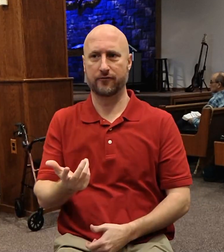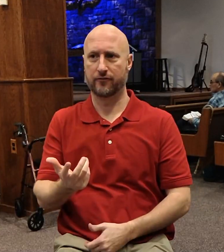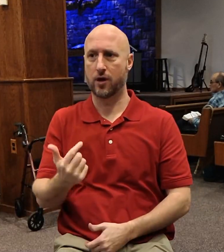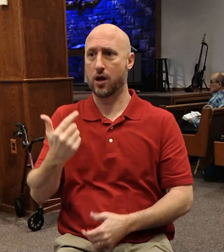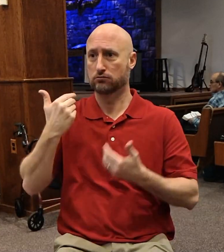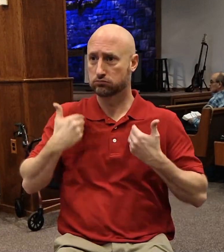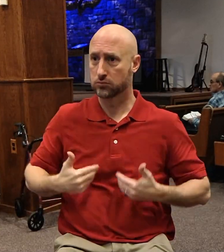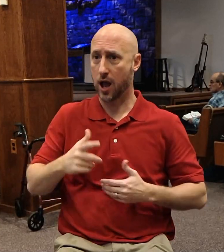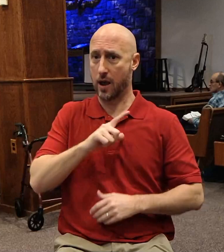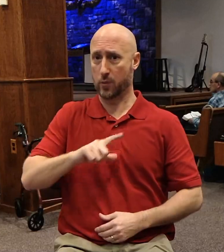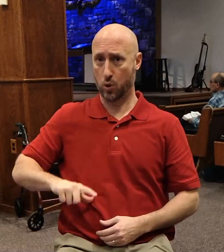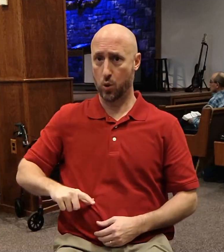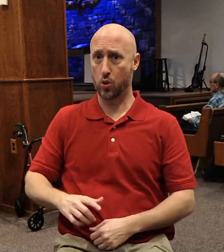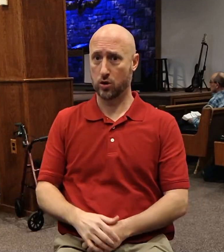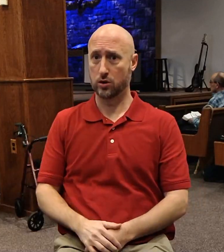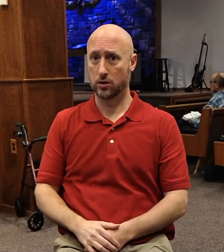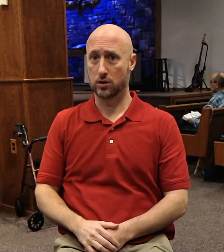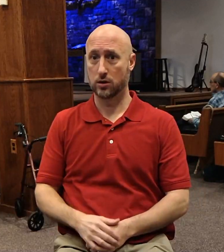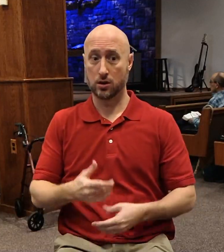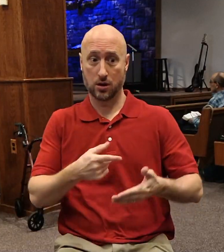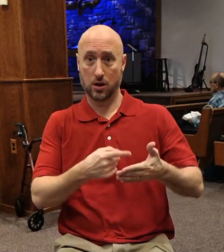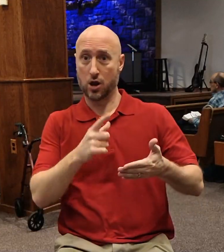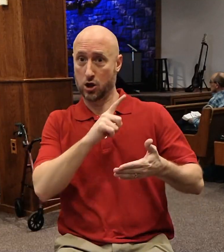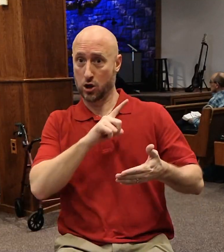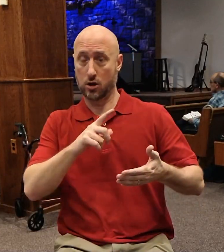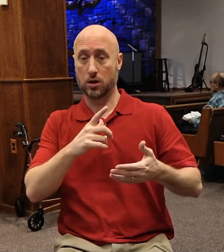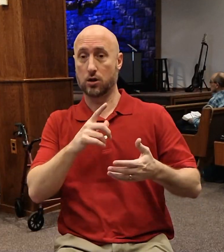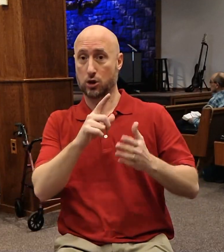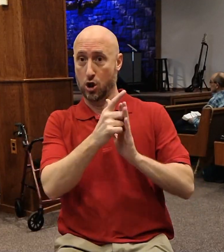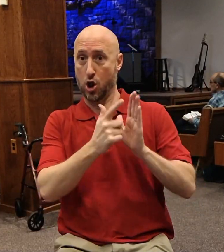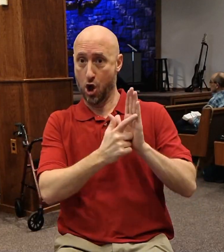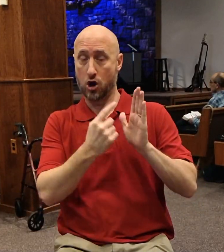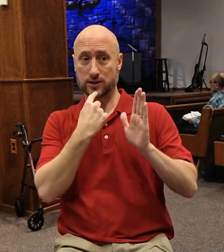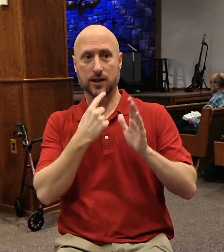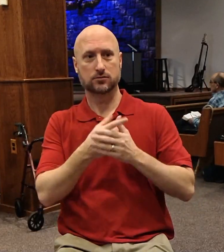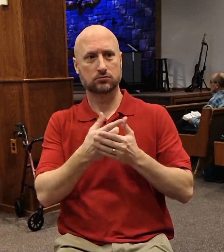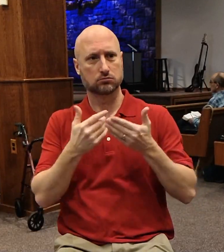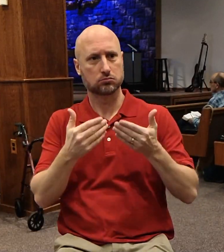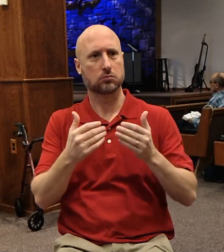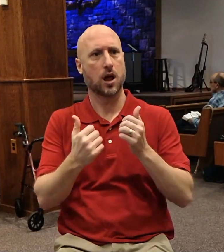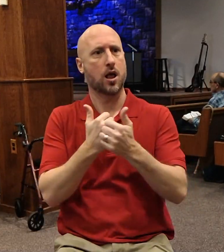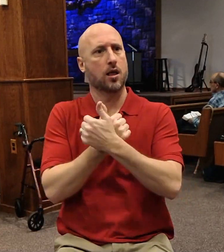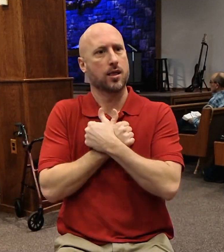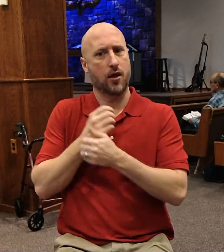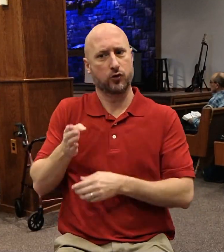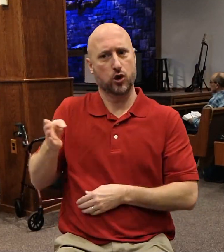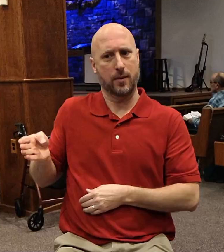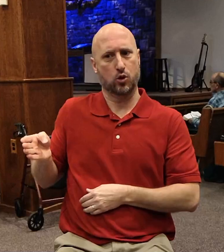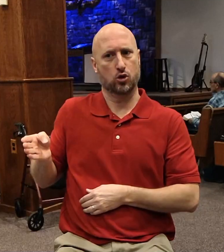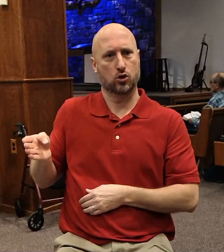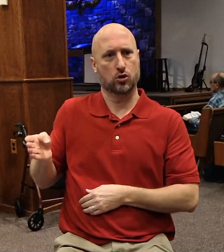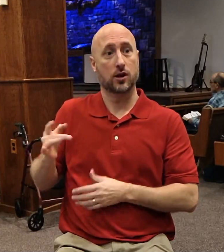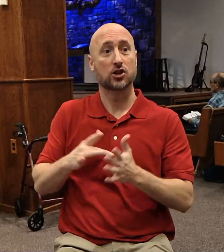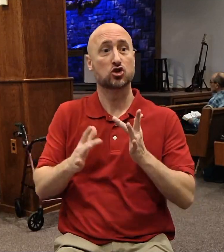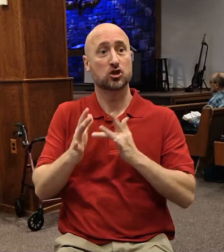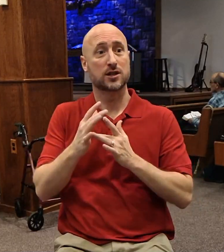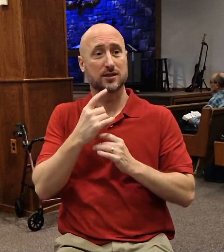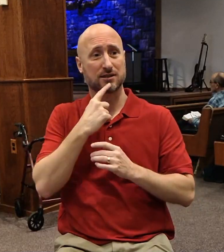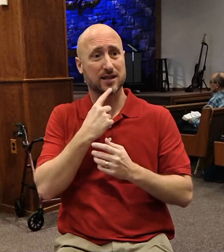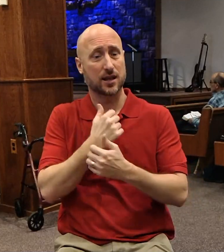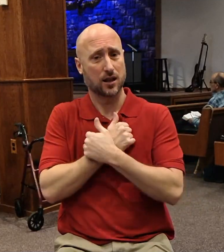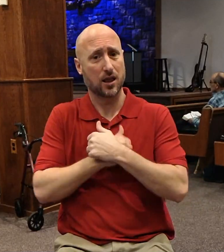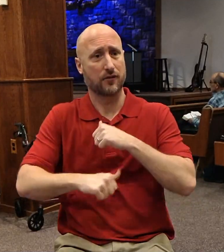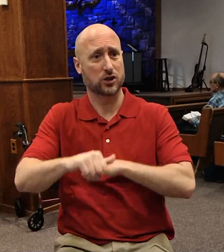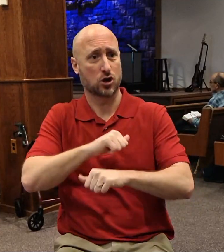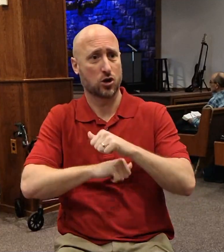law, thou shalt love thy neighbor. Jesus is saying you should love one another. John's going to use it and say love the brethren,